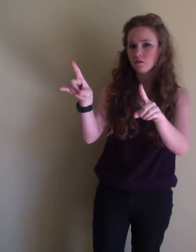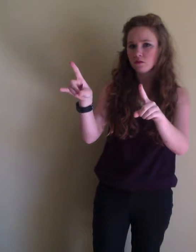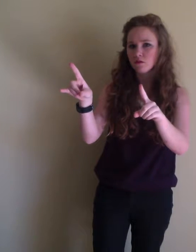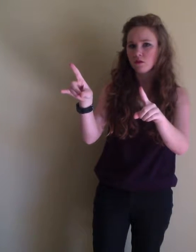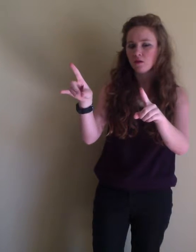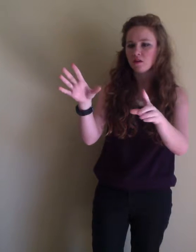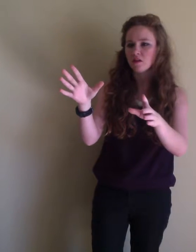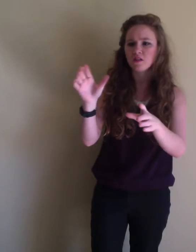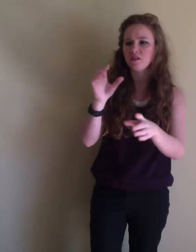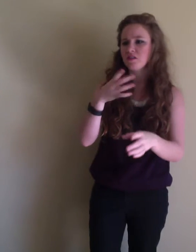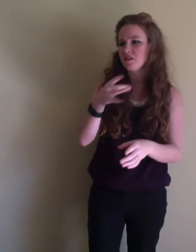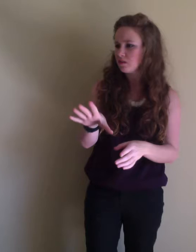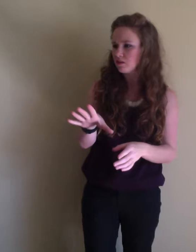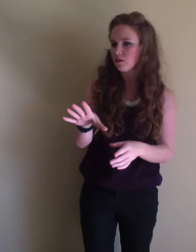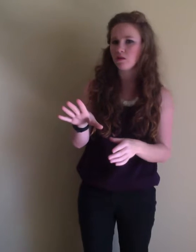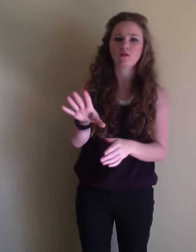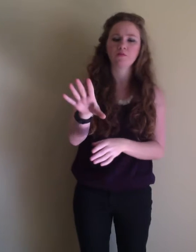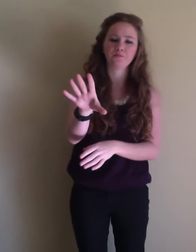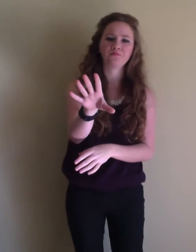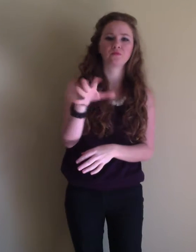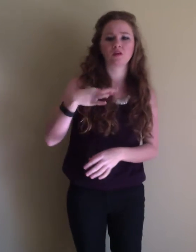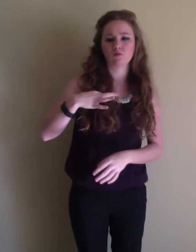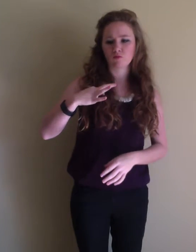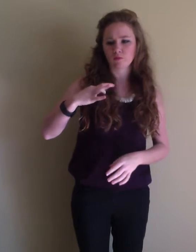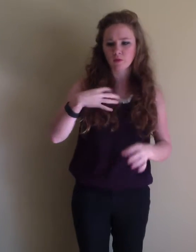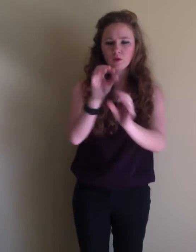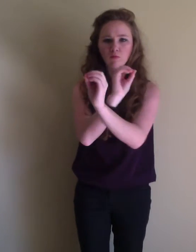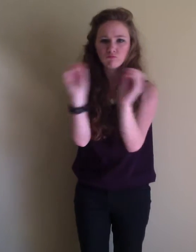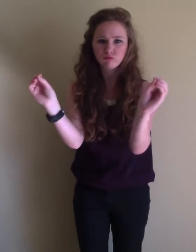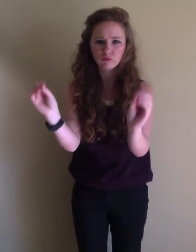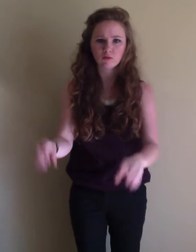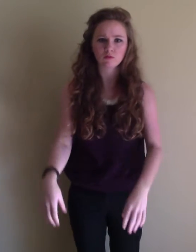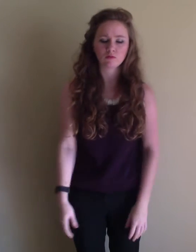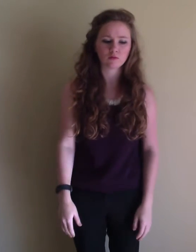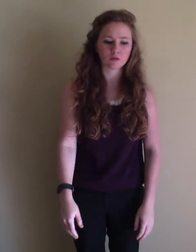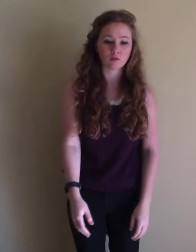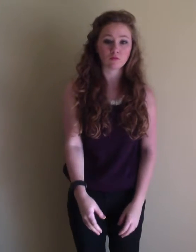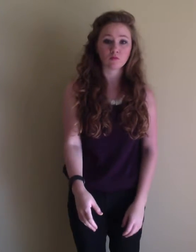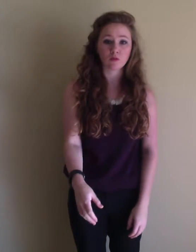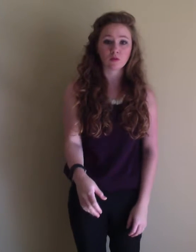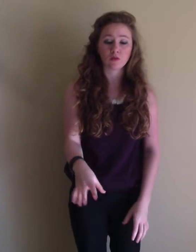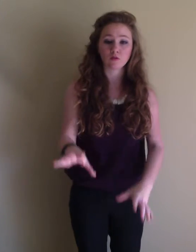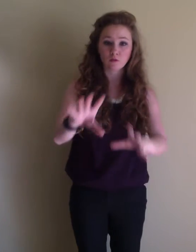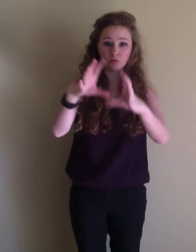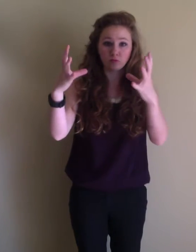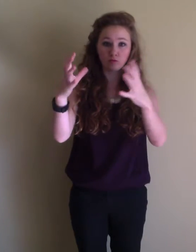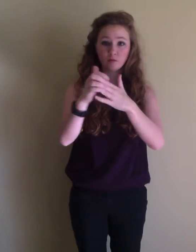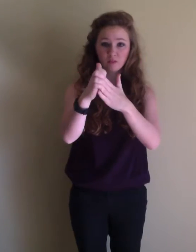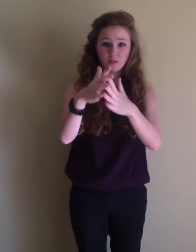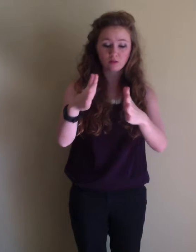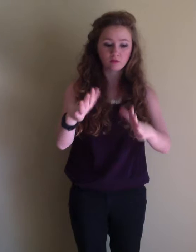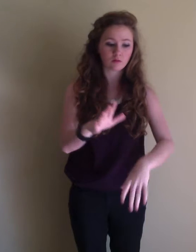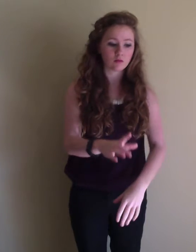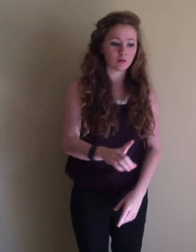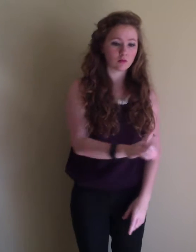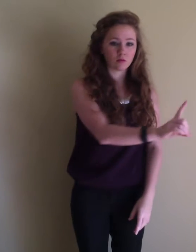taxed without representation. So they got bent out of shape. The Sons of Liberty, they dress up like Mohawk Indians. They board some ships in Boston Harbor. They dump all the